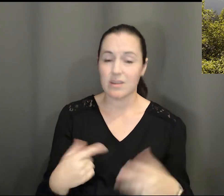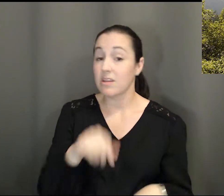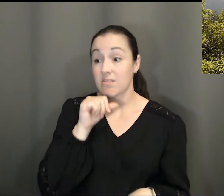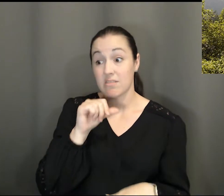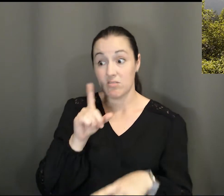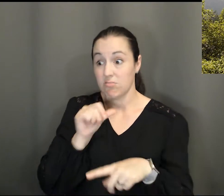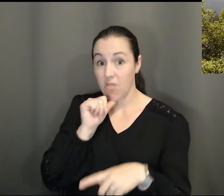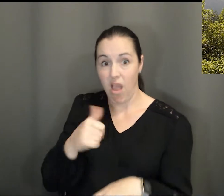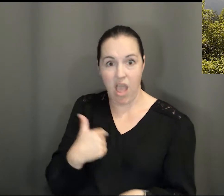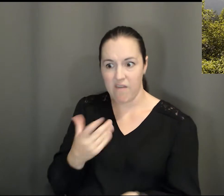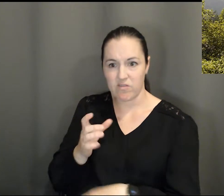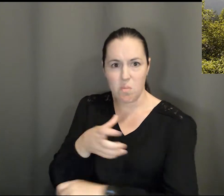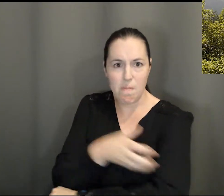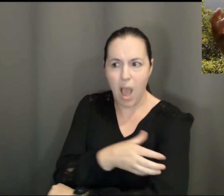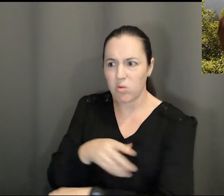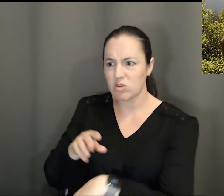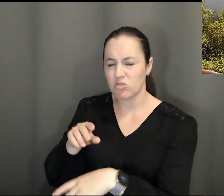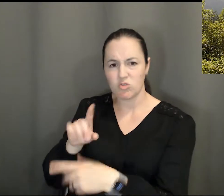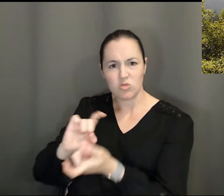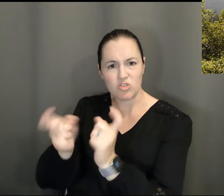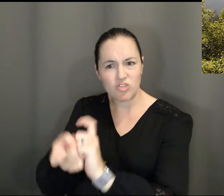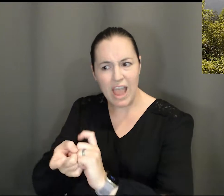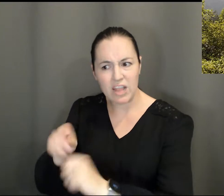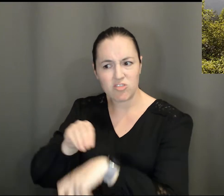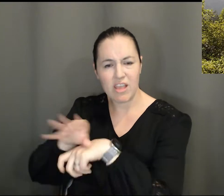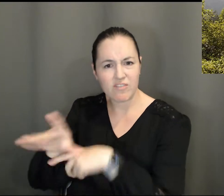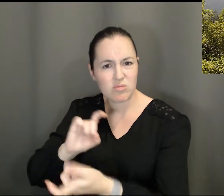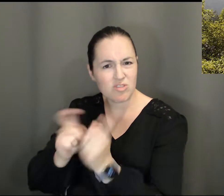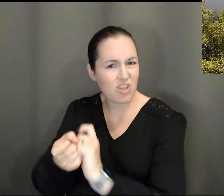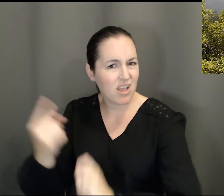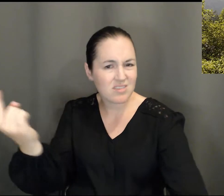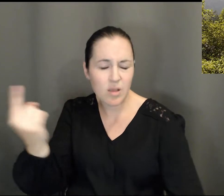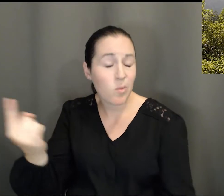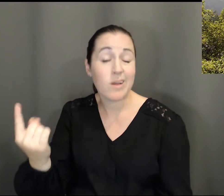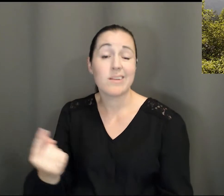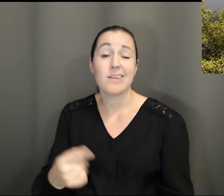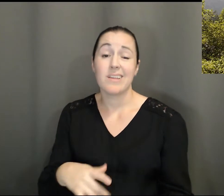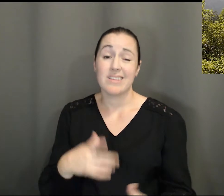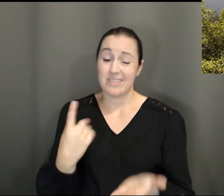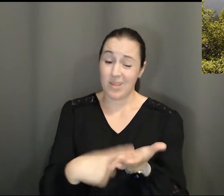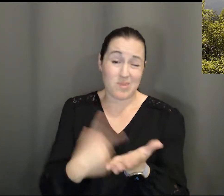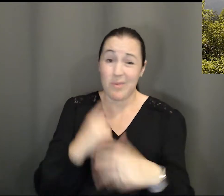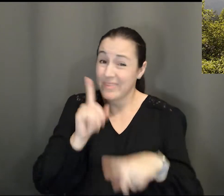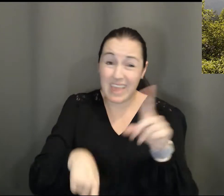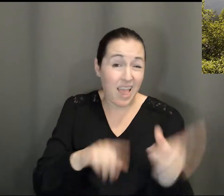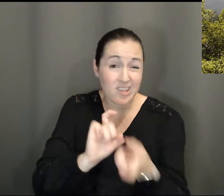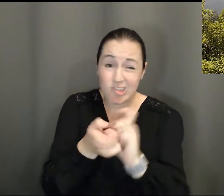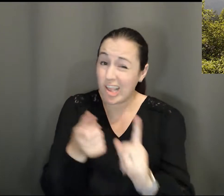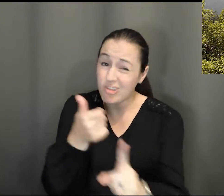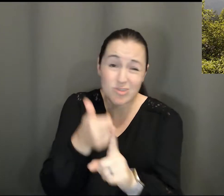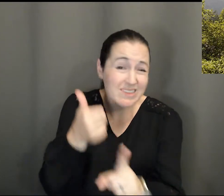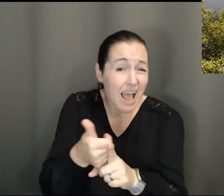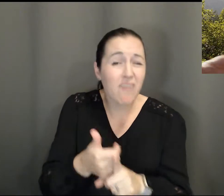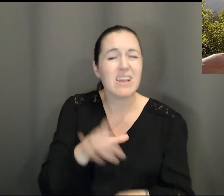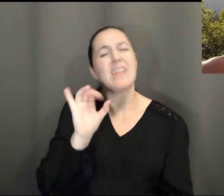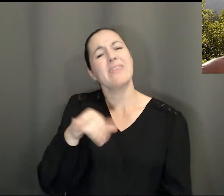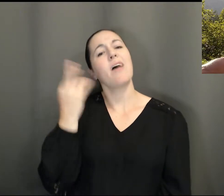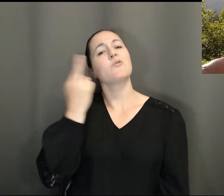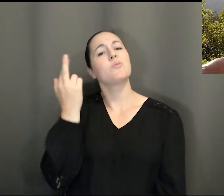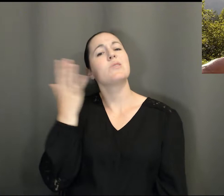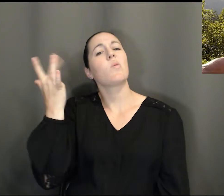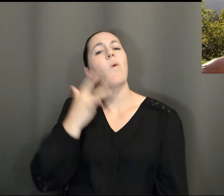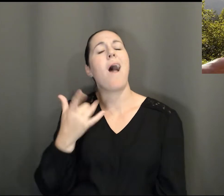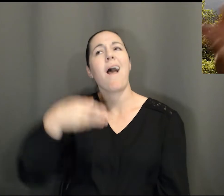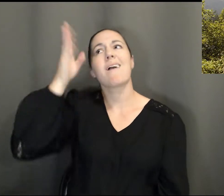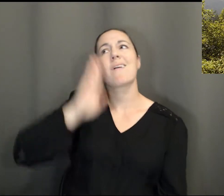are things in our lives that we can't change. They're beyond our power to change, but he has the power to make those changes in us. You don't have the power to make someone